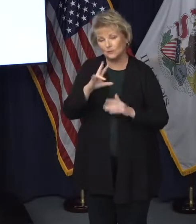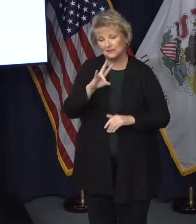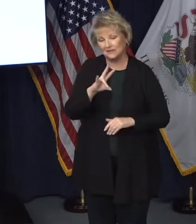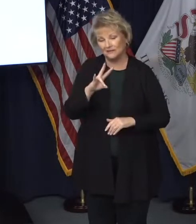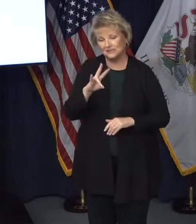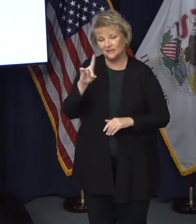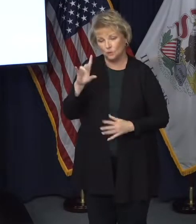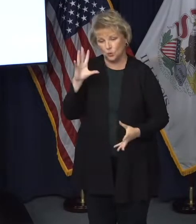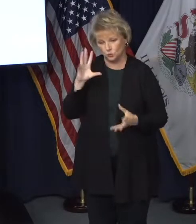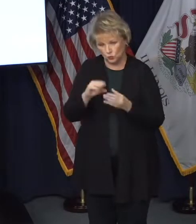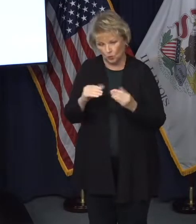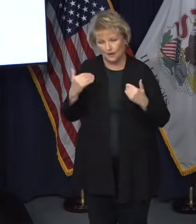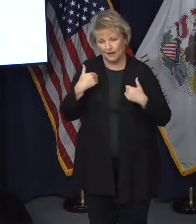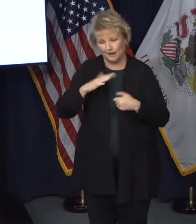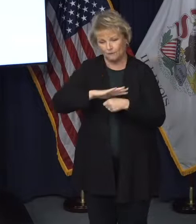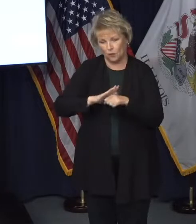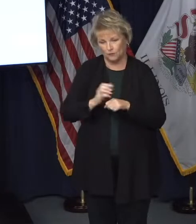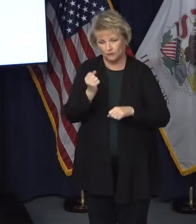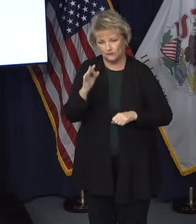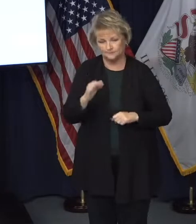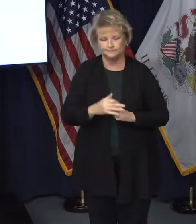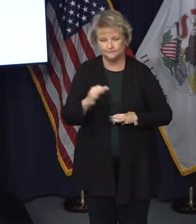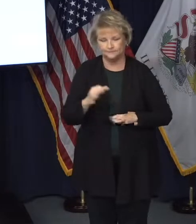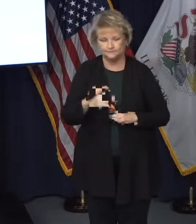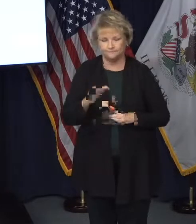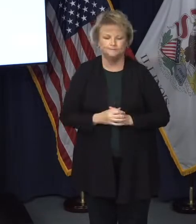606,771 total cases.